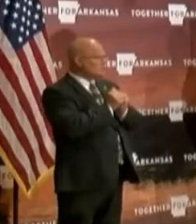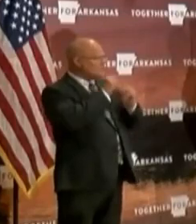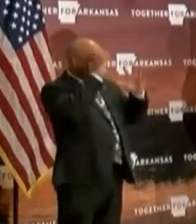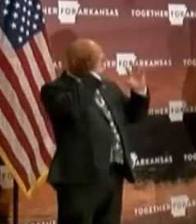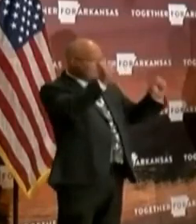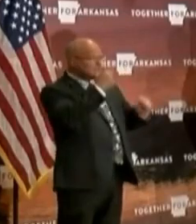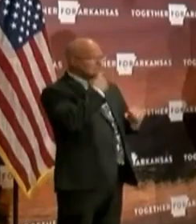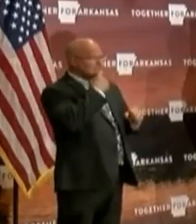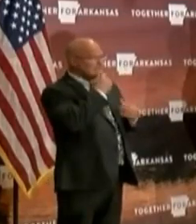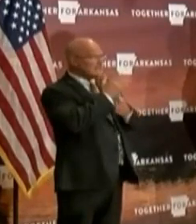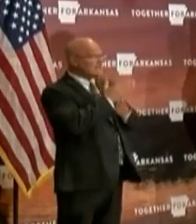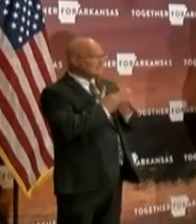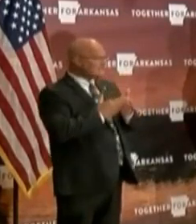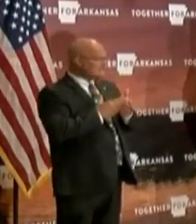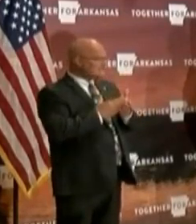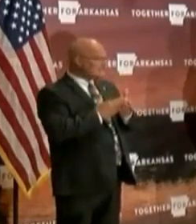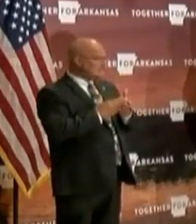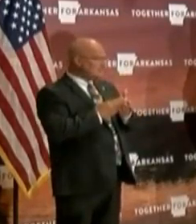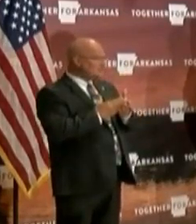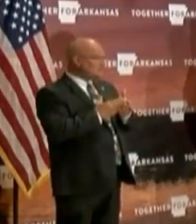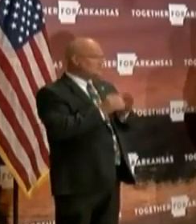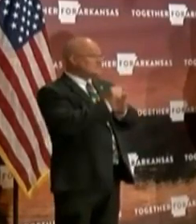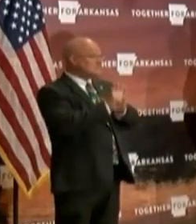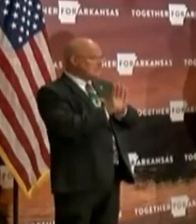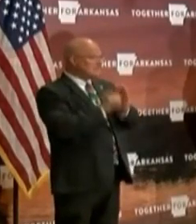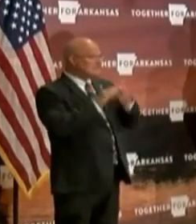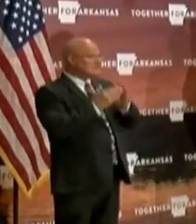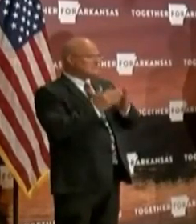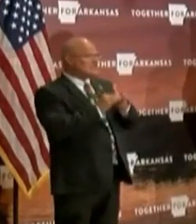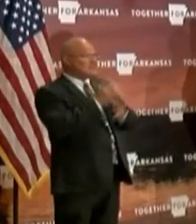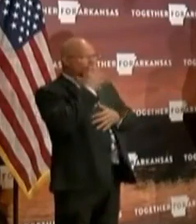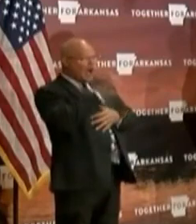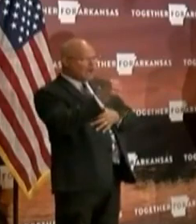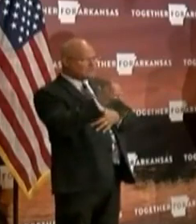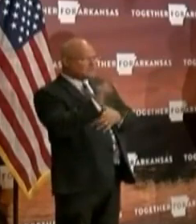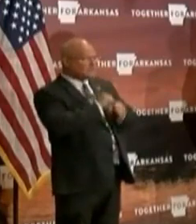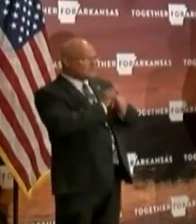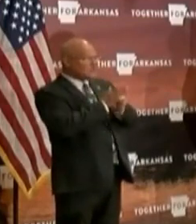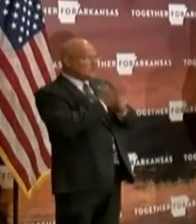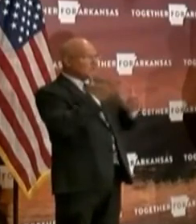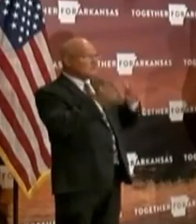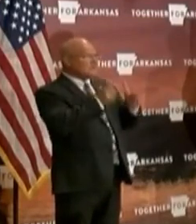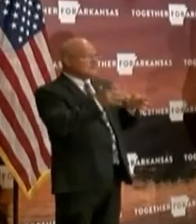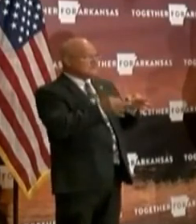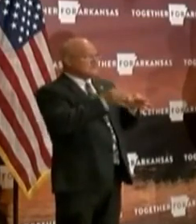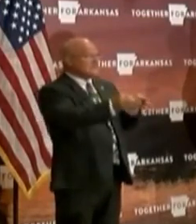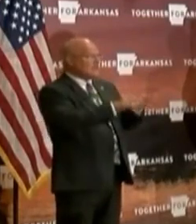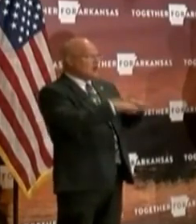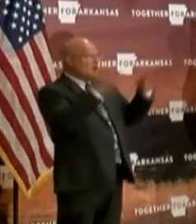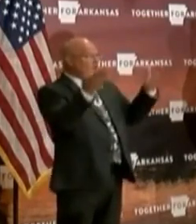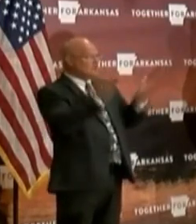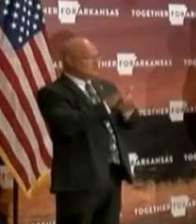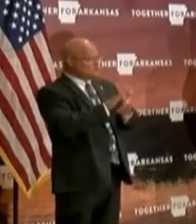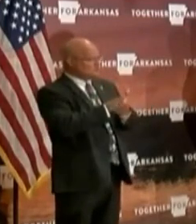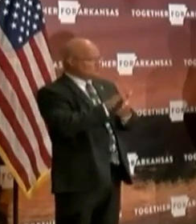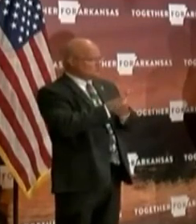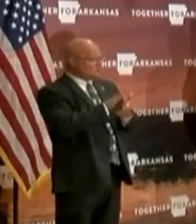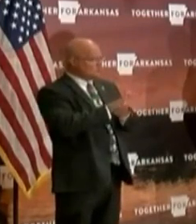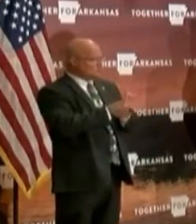said that some states and cities that are hotspots for the coronavirus may need to delay the openings of their